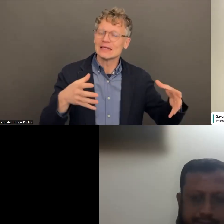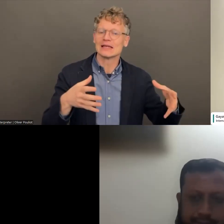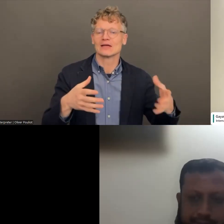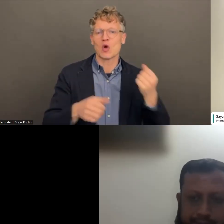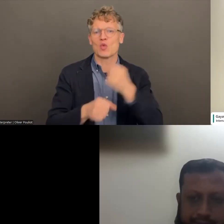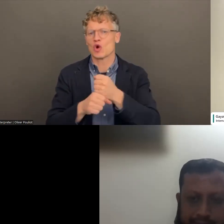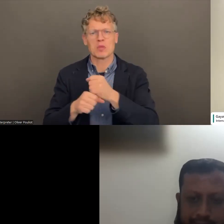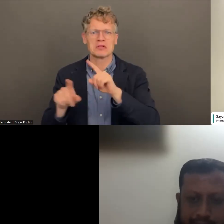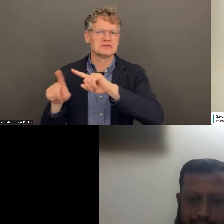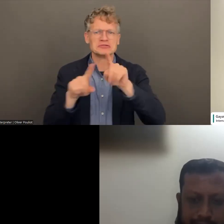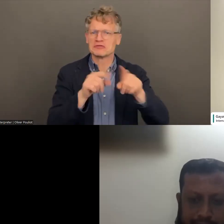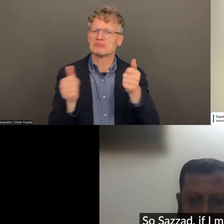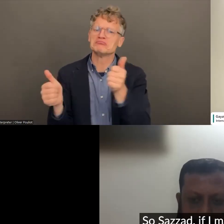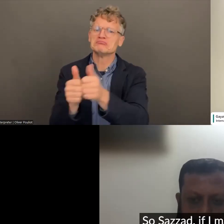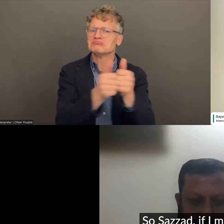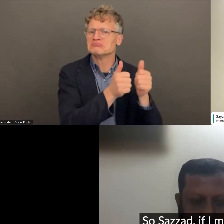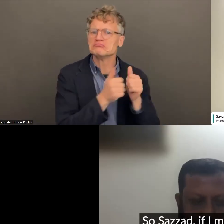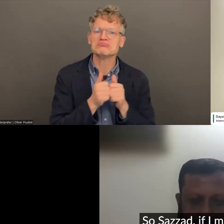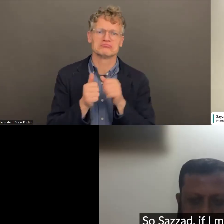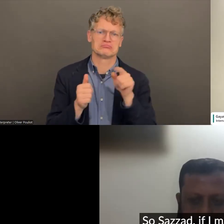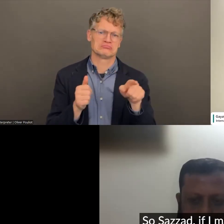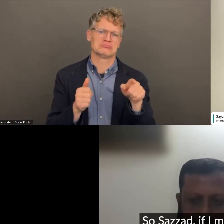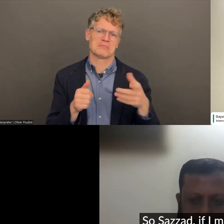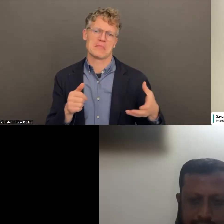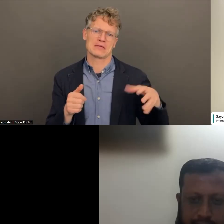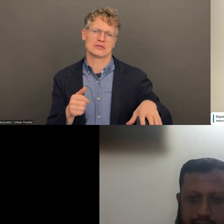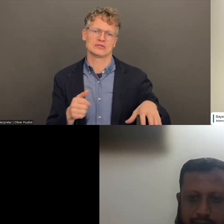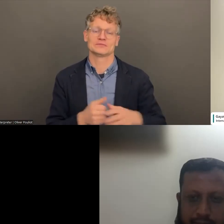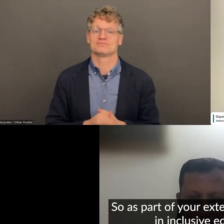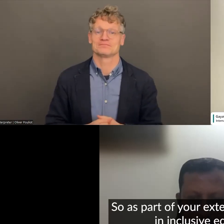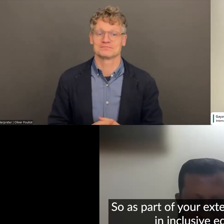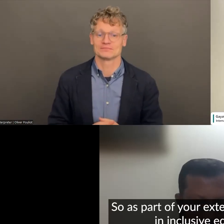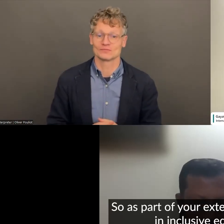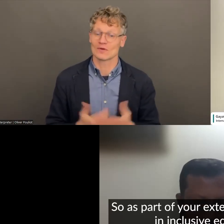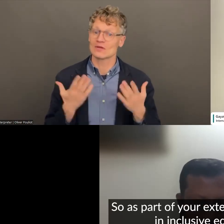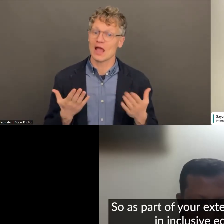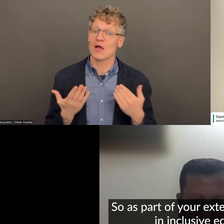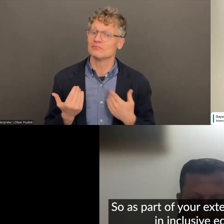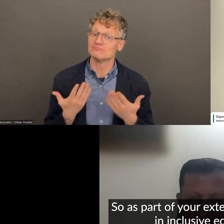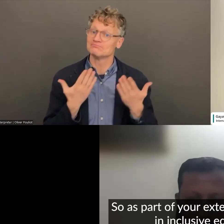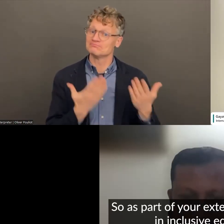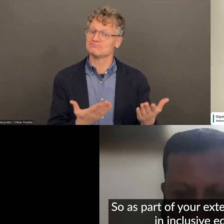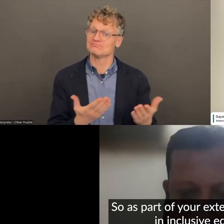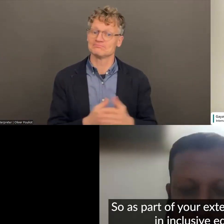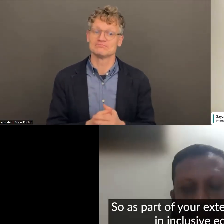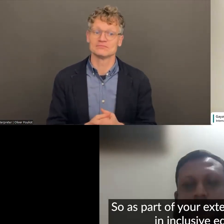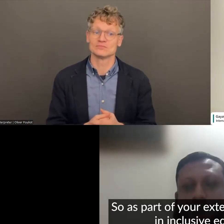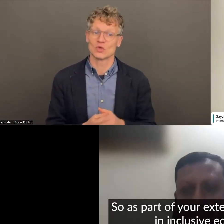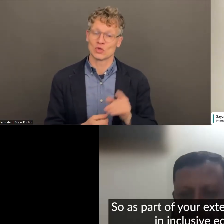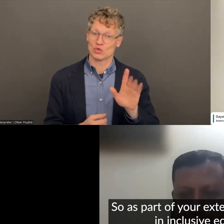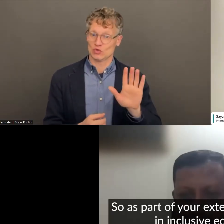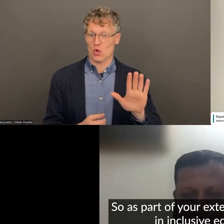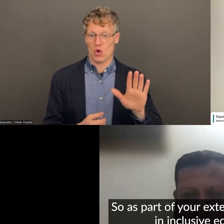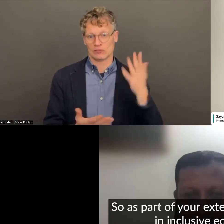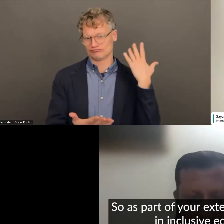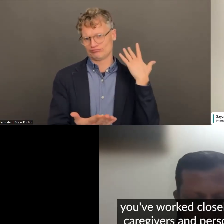Bangladesh. So Sazzad, if I may ask you, as part of your extensive experience in